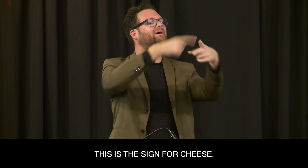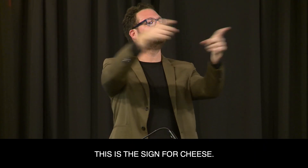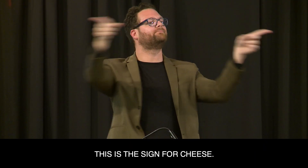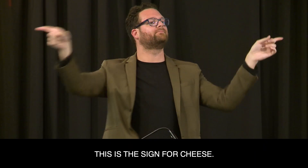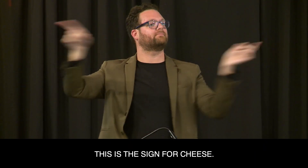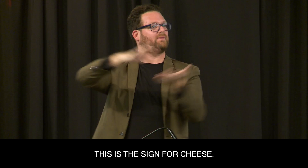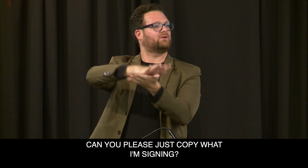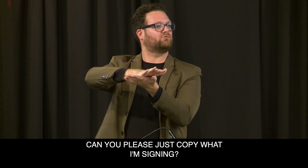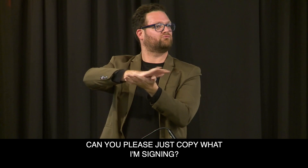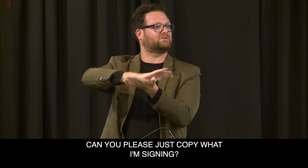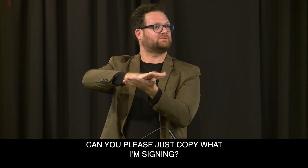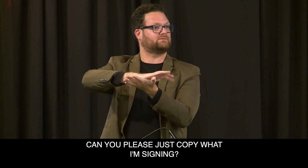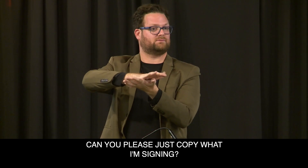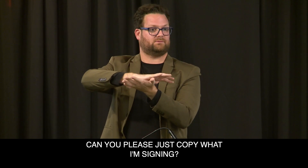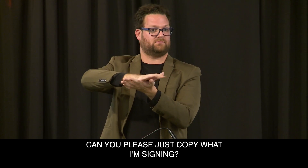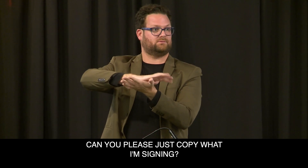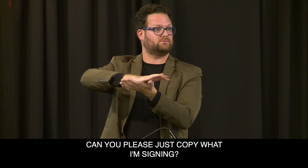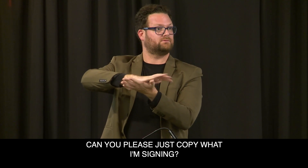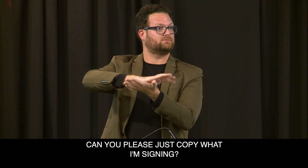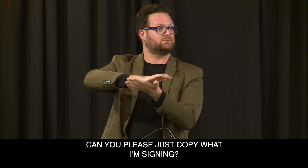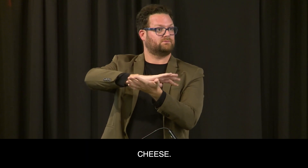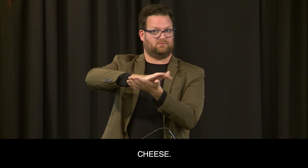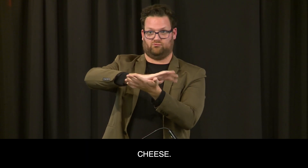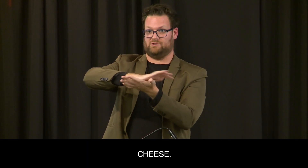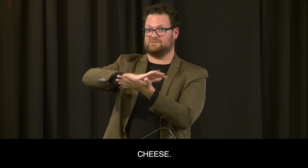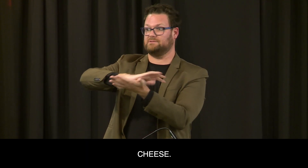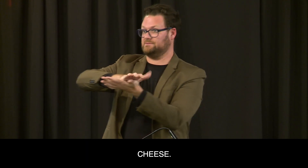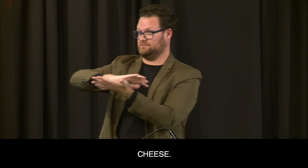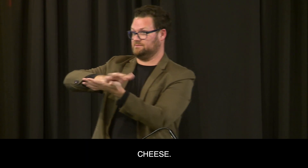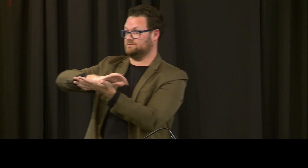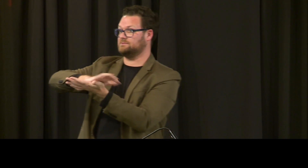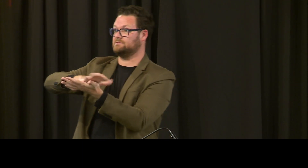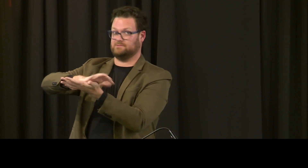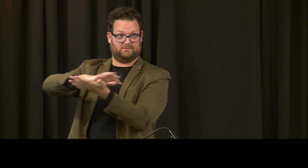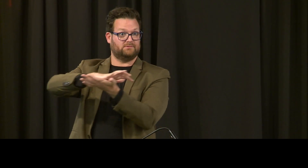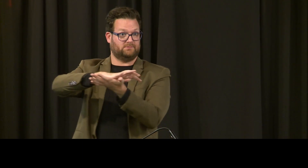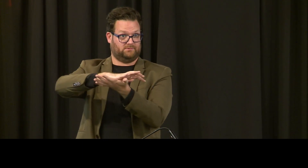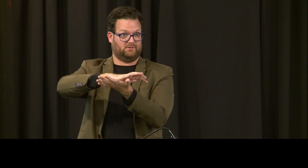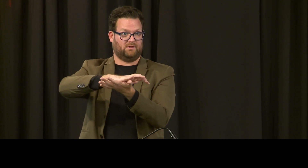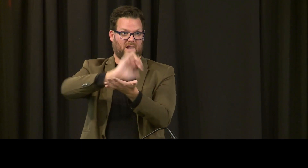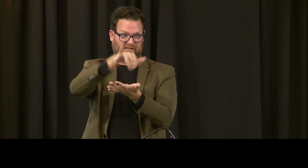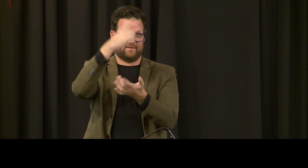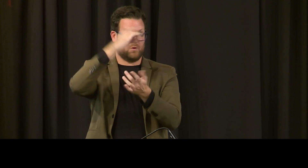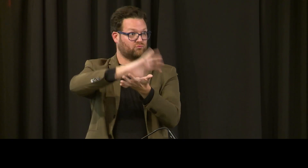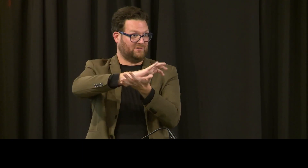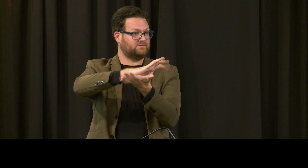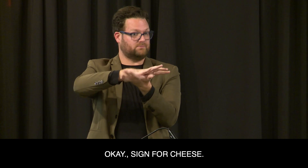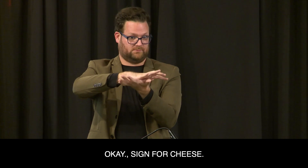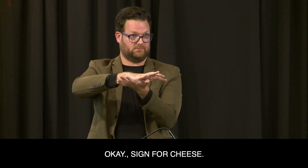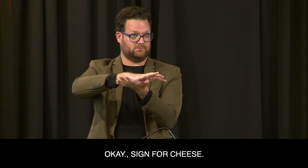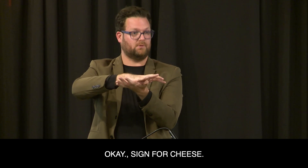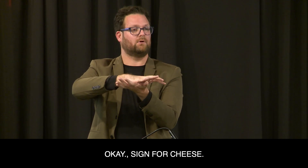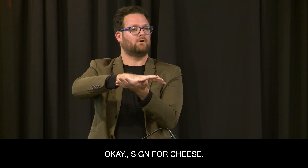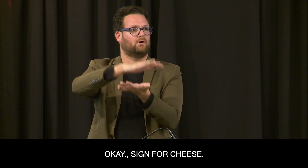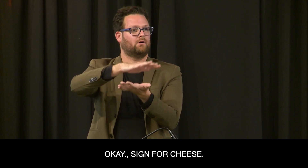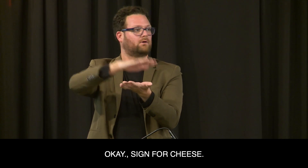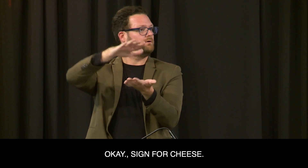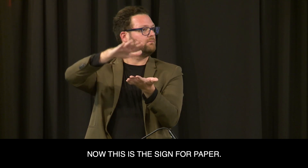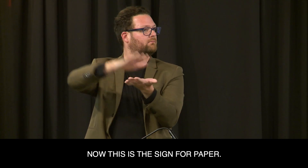cheese. Can you please just copy what I'm signing? Cheese. Cheese. Okay, sign for cheese.